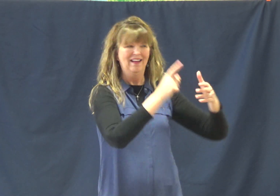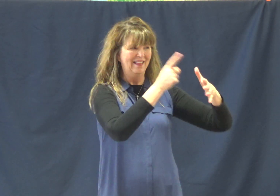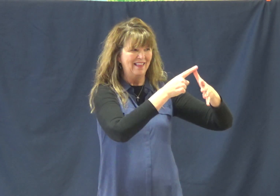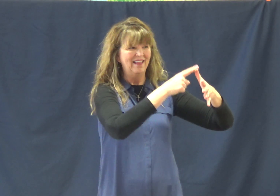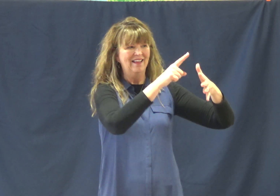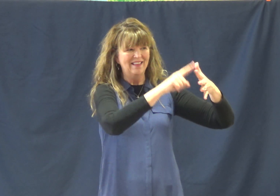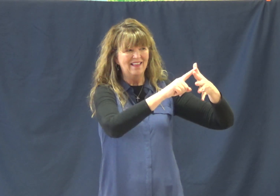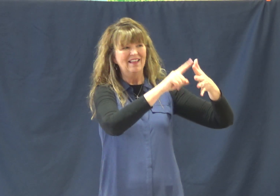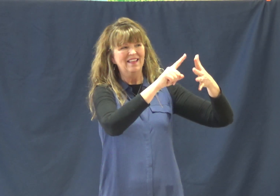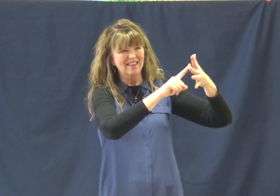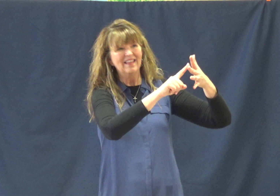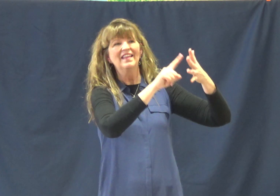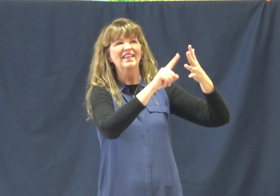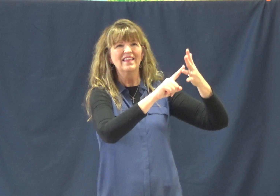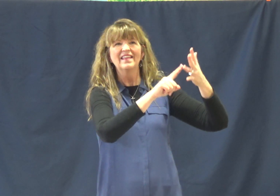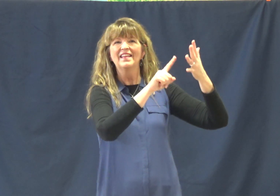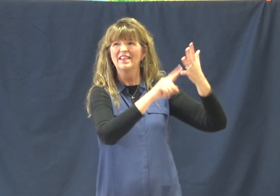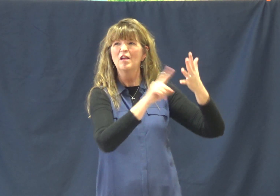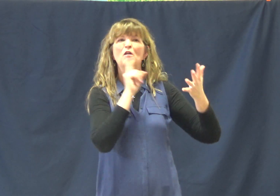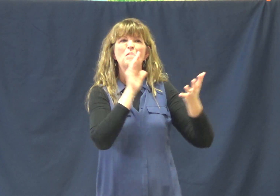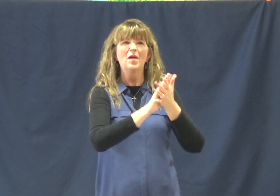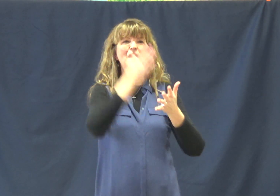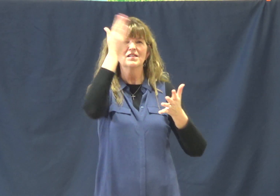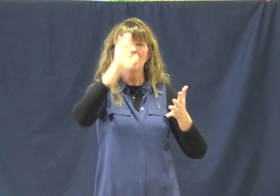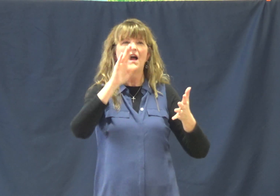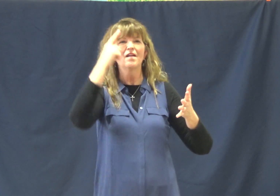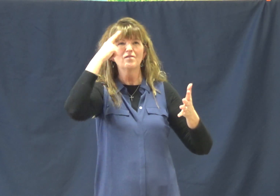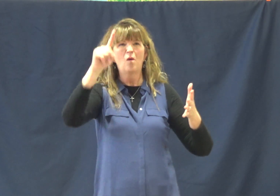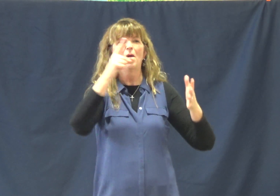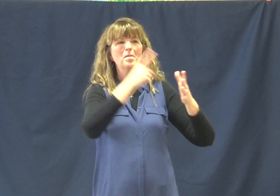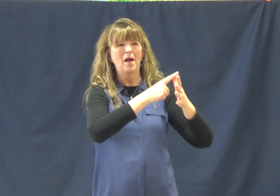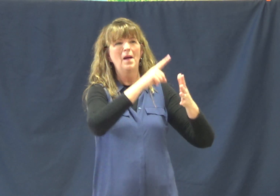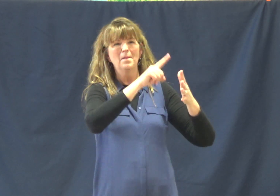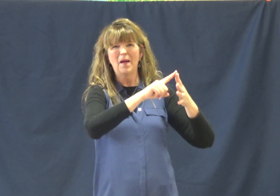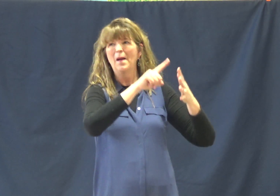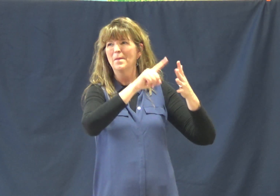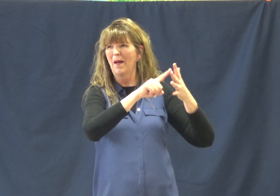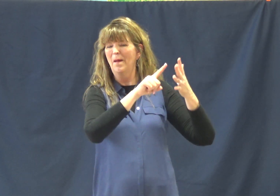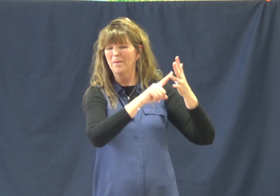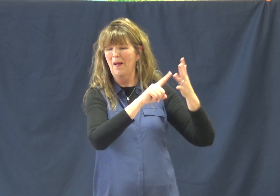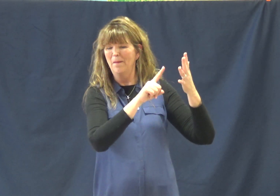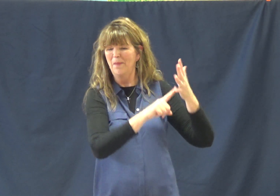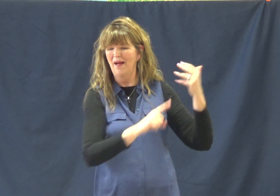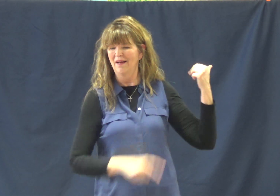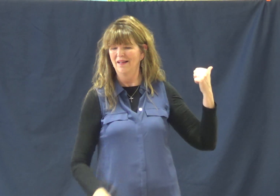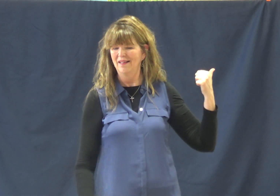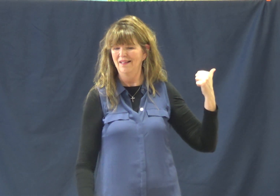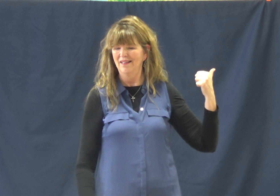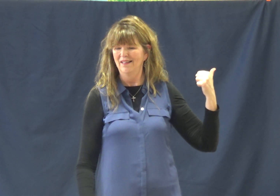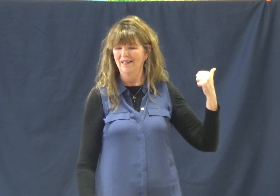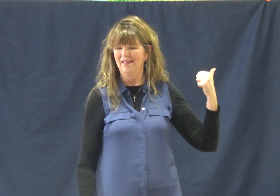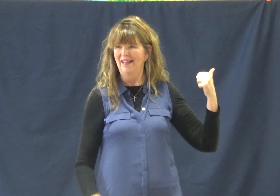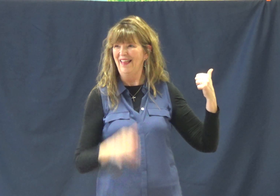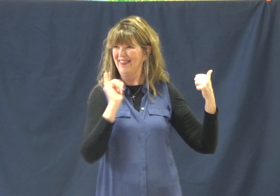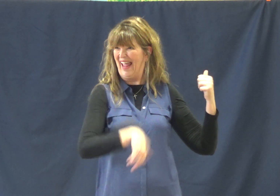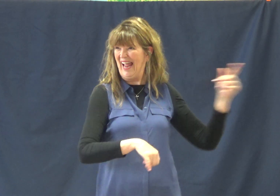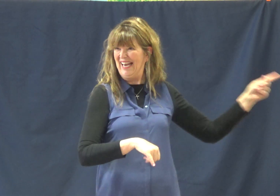So, in this passage, Paul is writing it to Doxology, and he's saying, praise God for